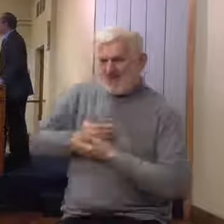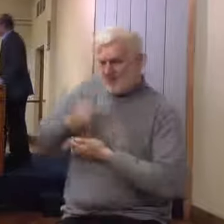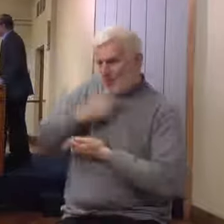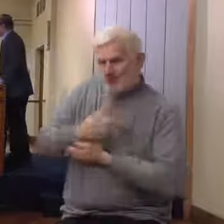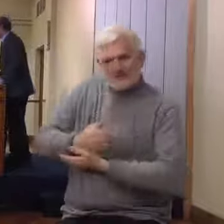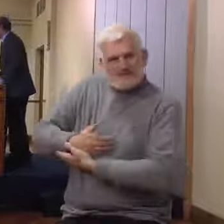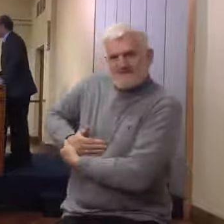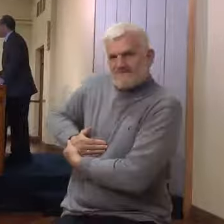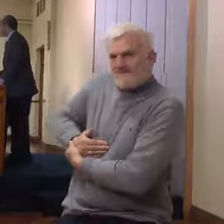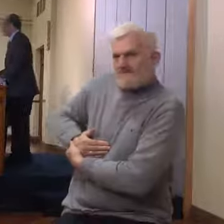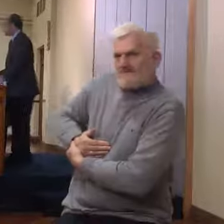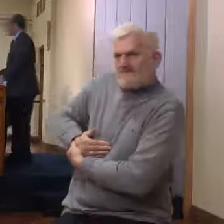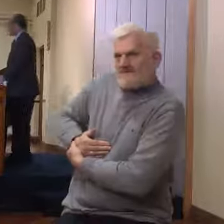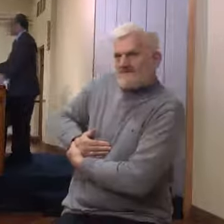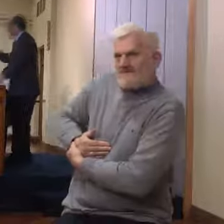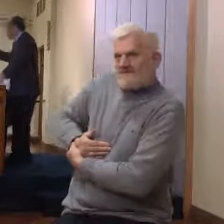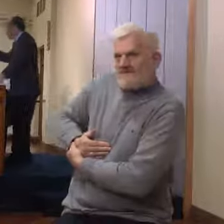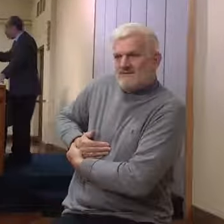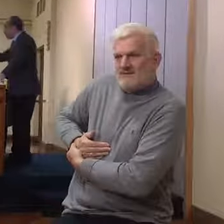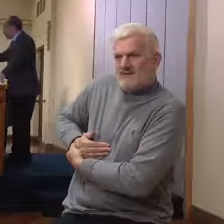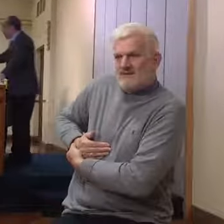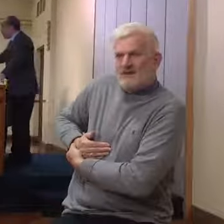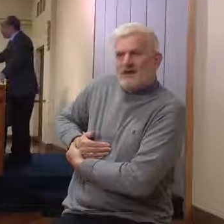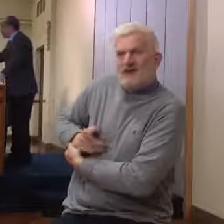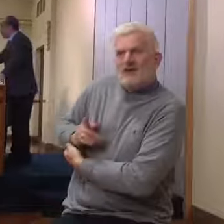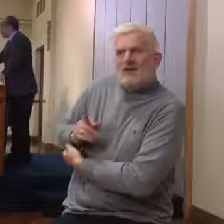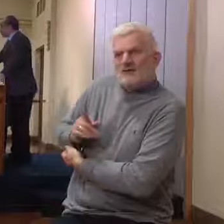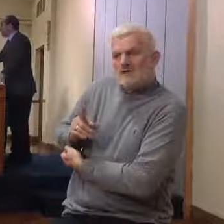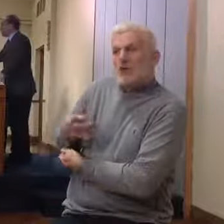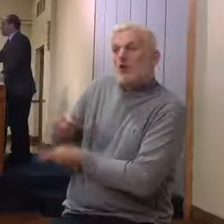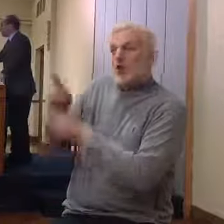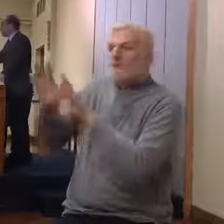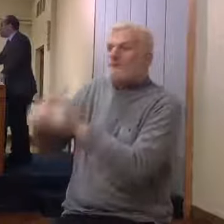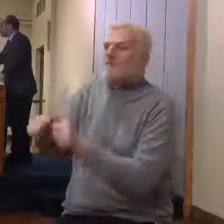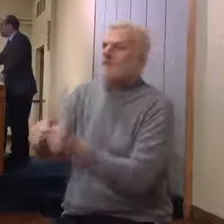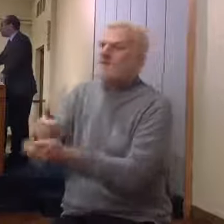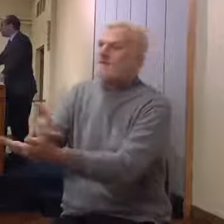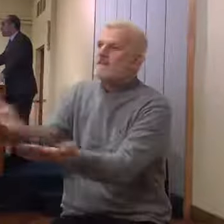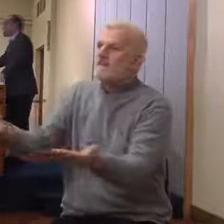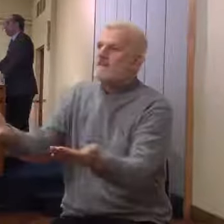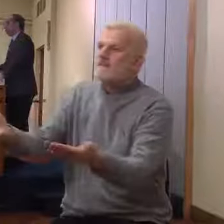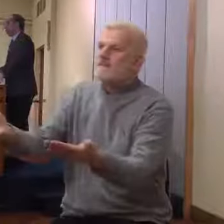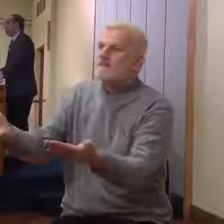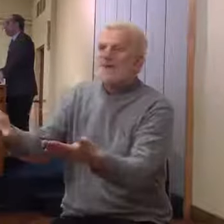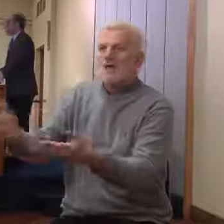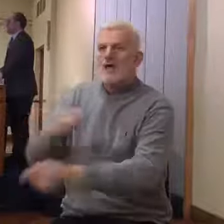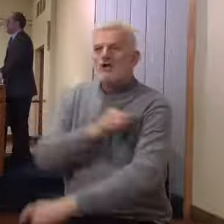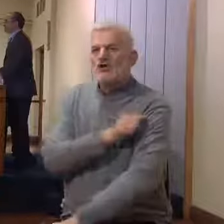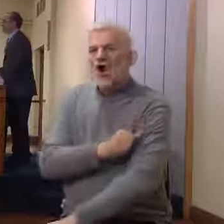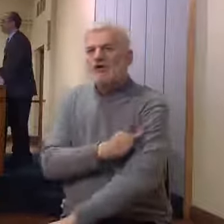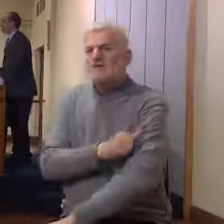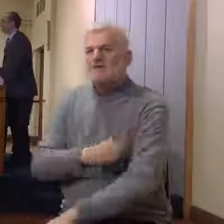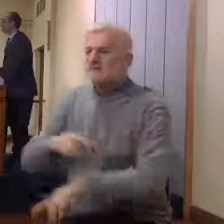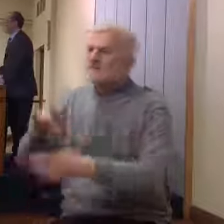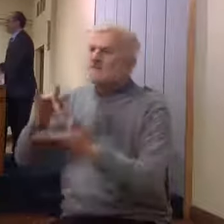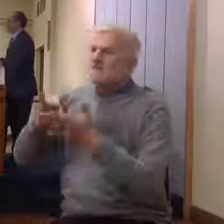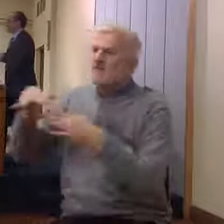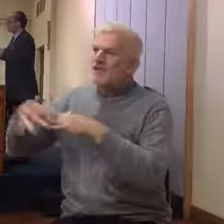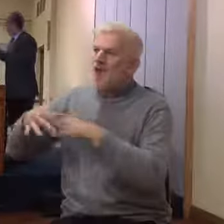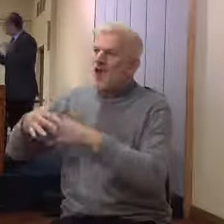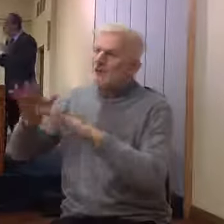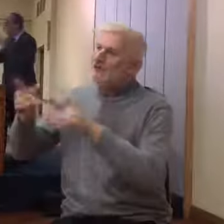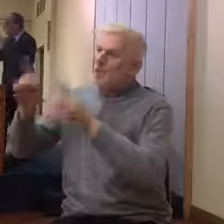God blessed them. God blessed even those midwives. Why? The text says that